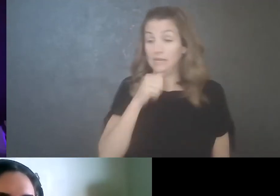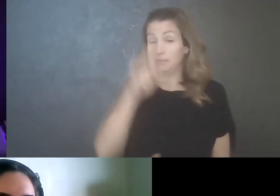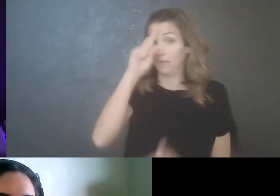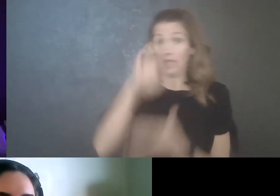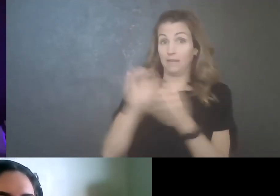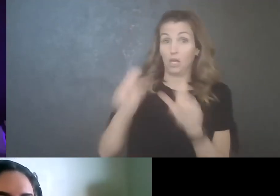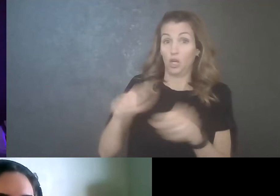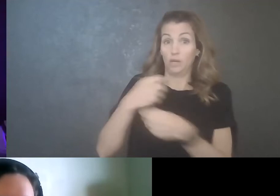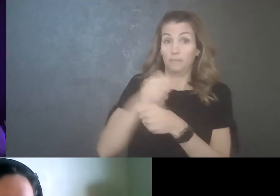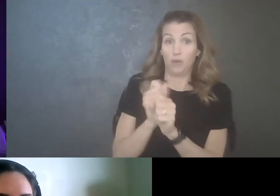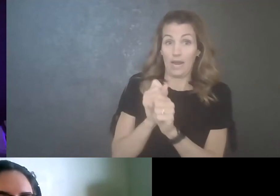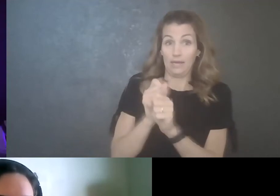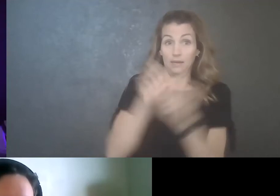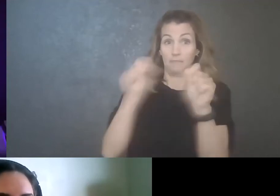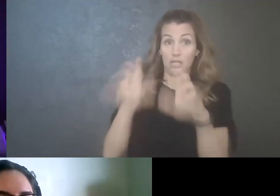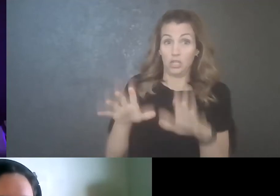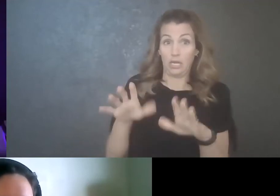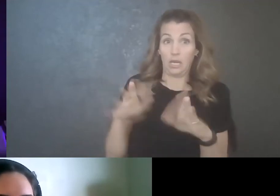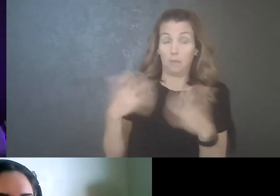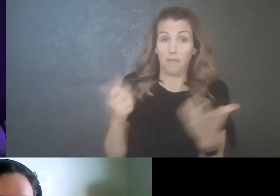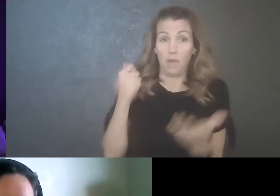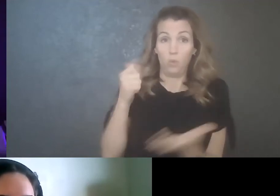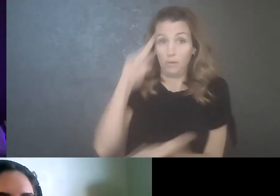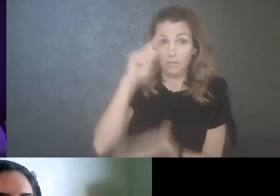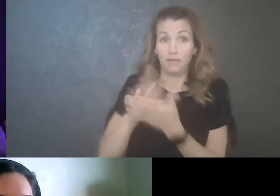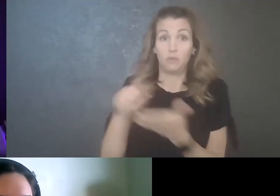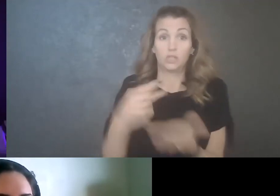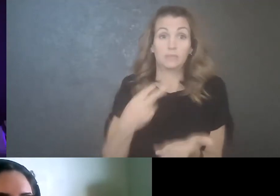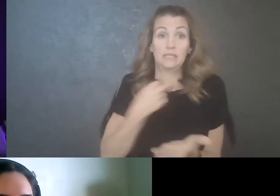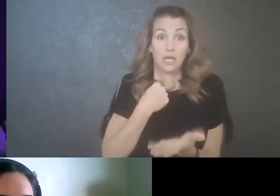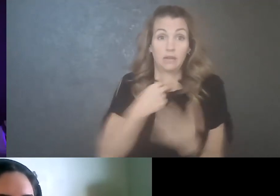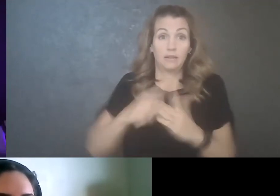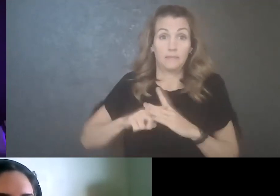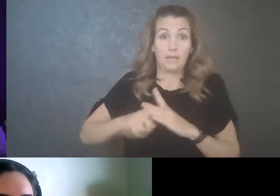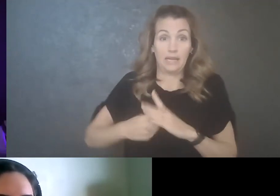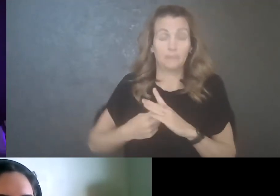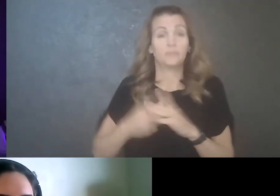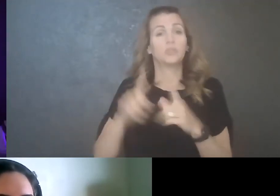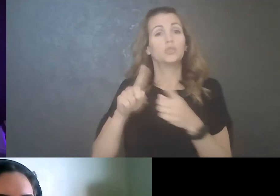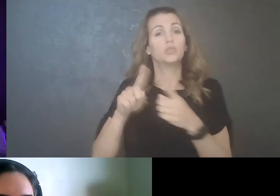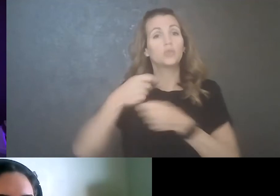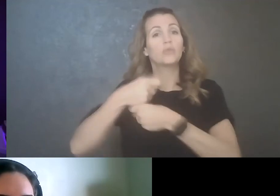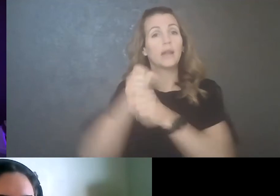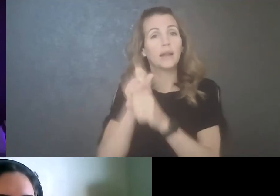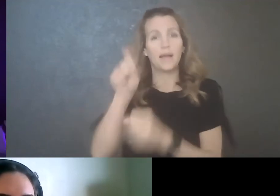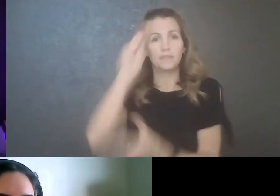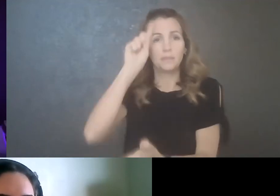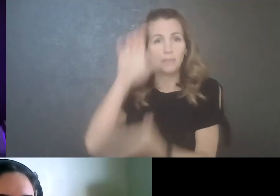step to create the magic, if that makes sense. We would just be stuck at square one. So to create it, I have to believe and I have to take that first